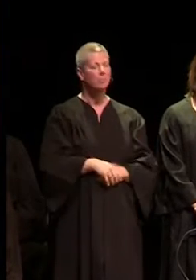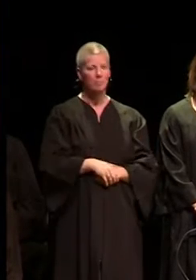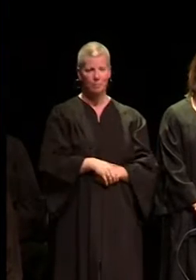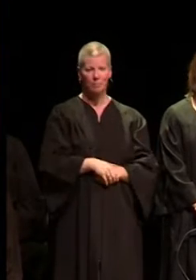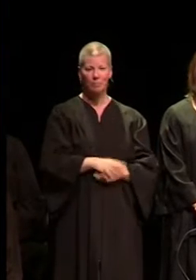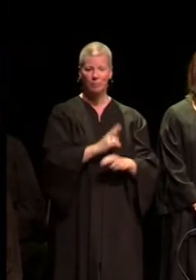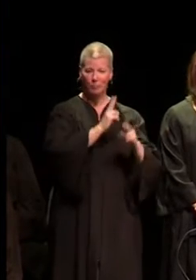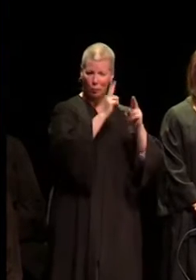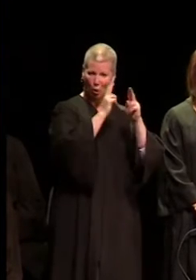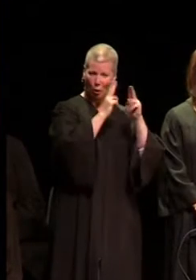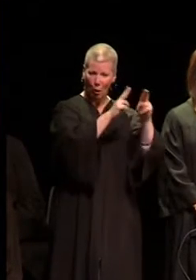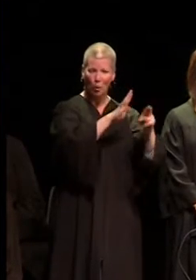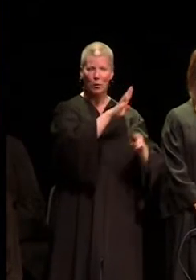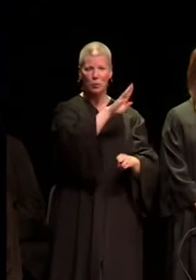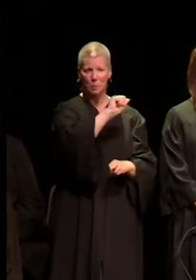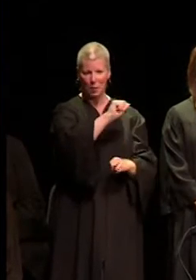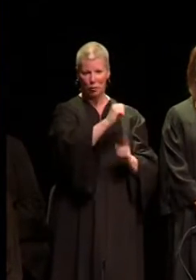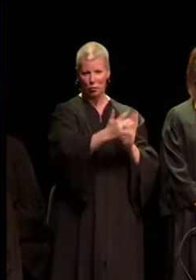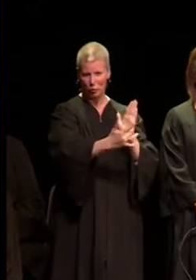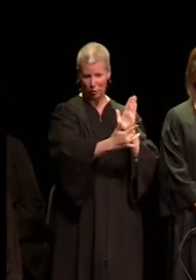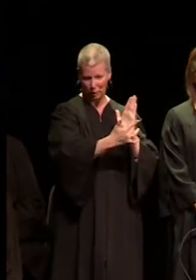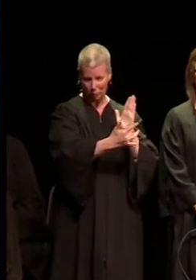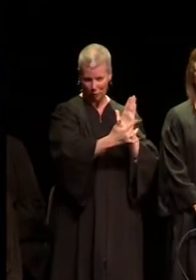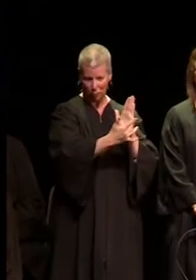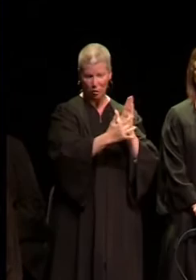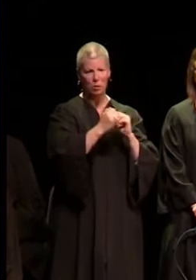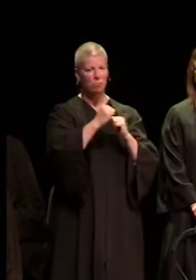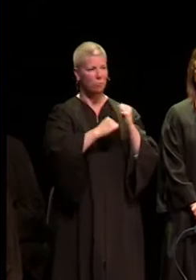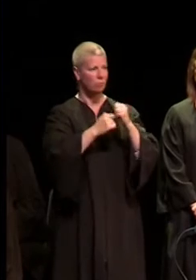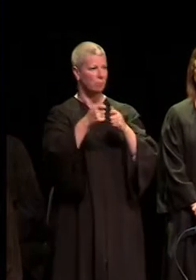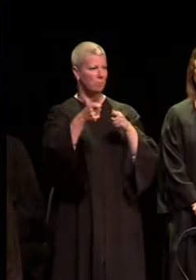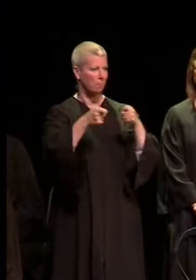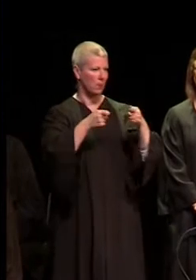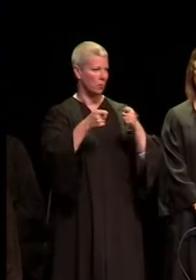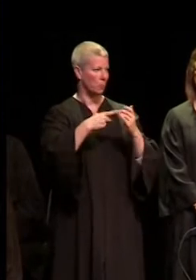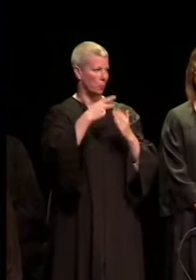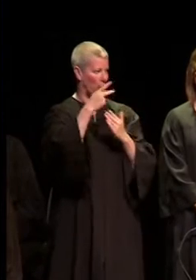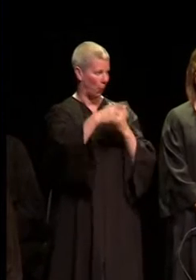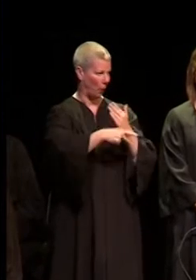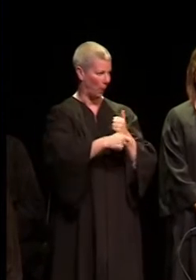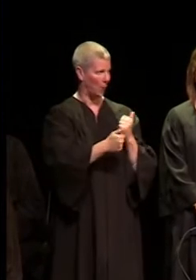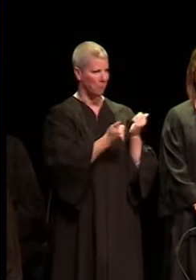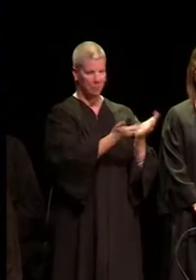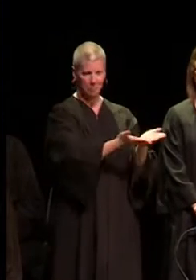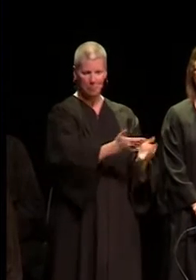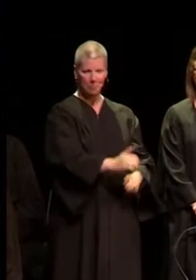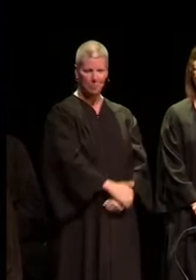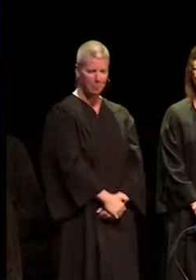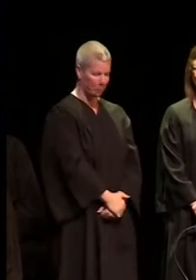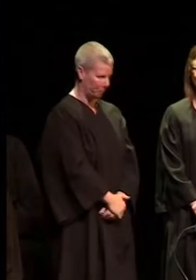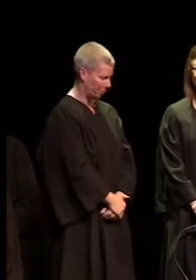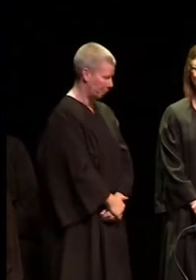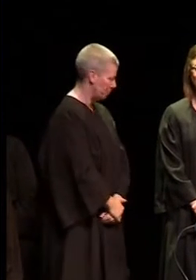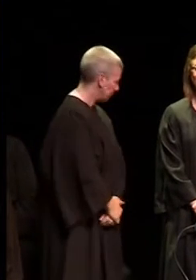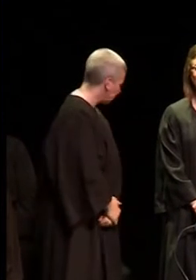Honors Bachelor of Technology Construction Management Program.